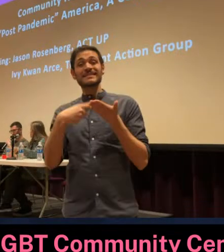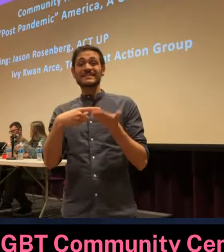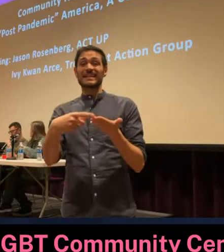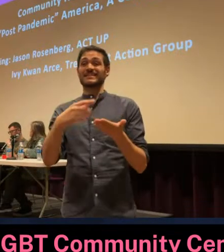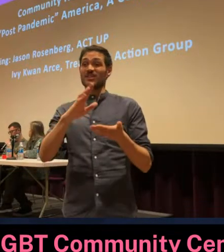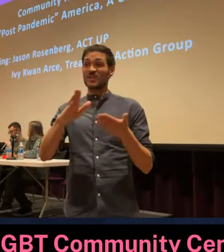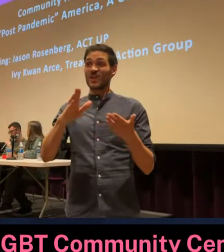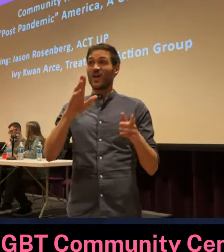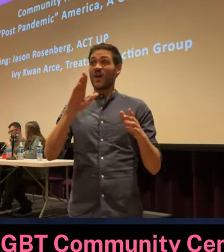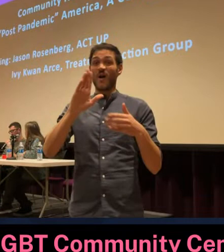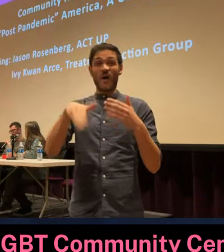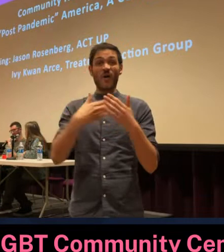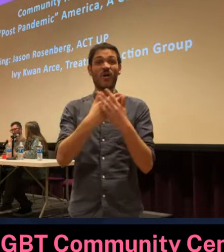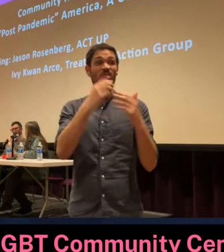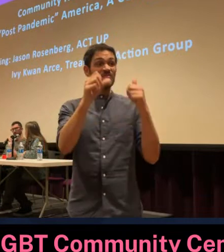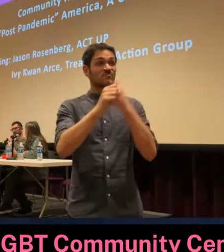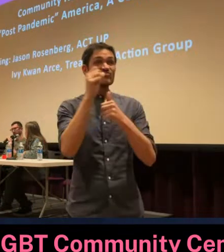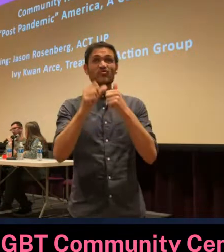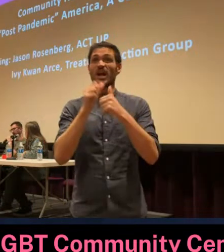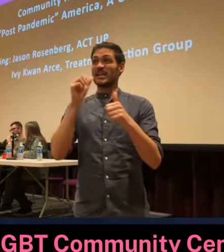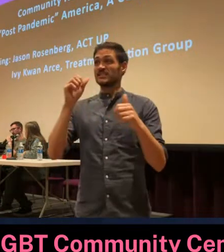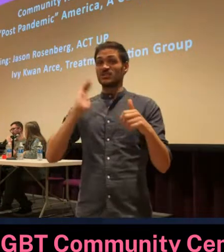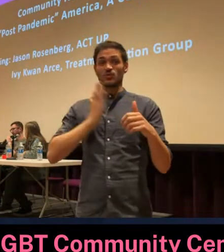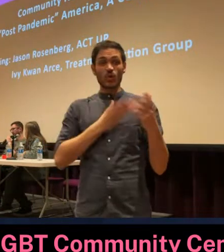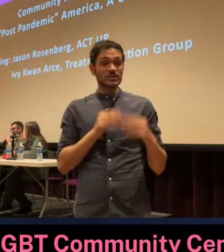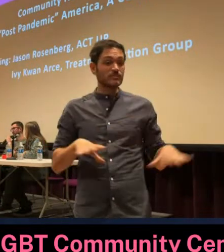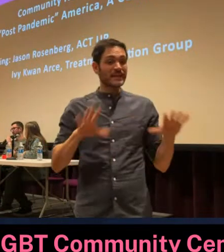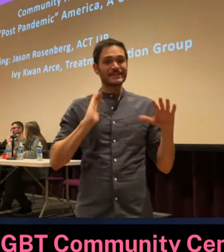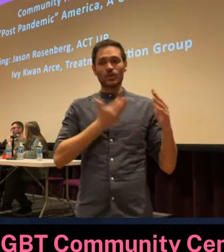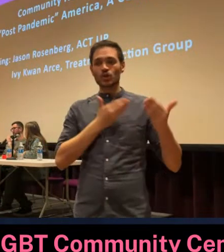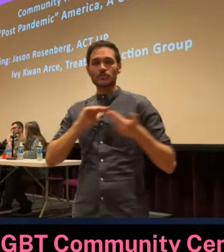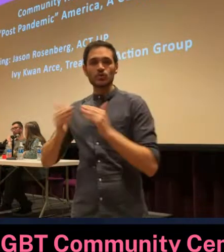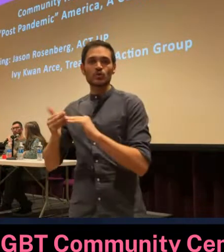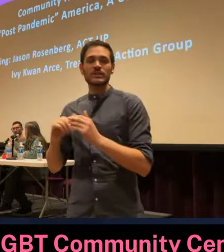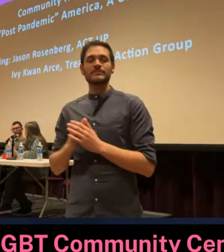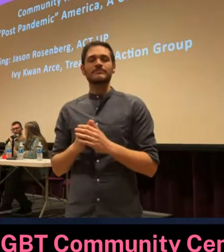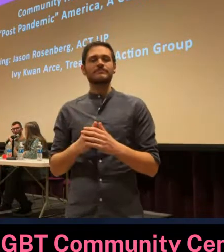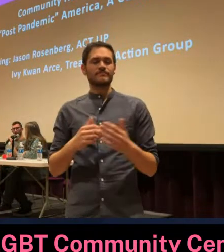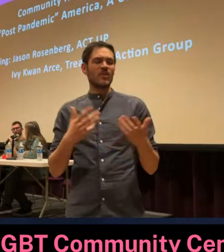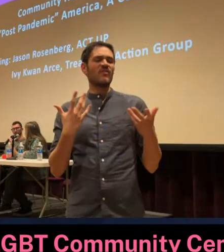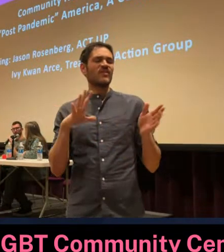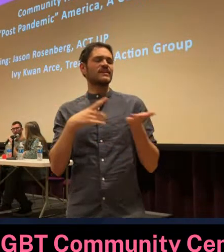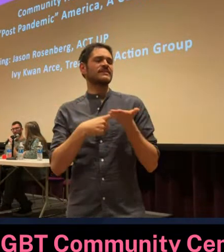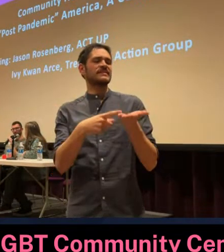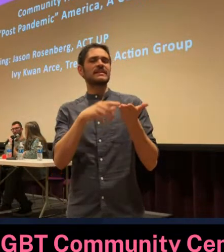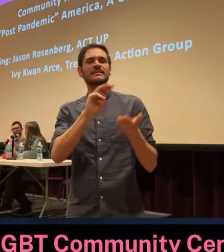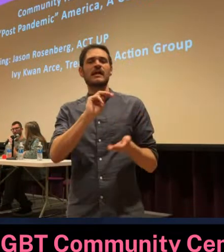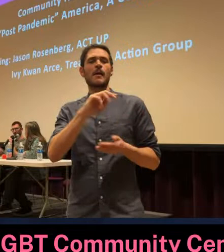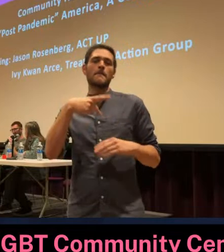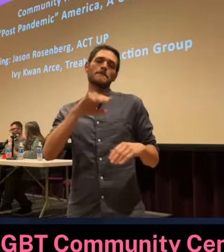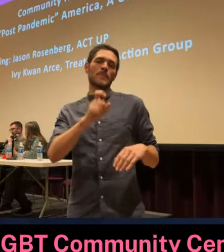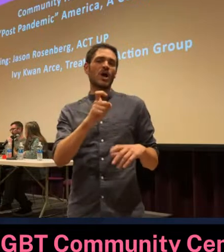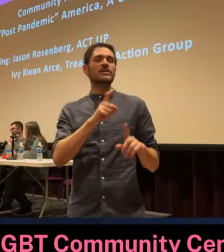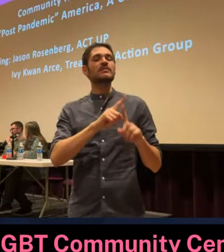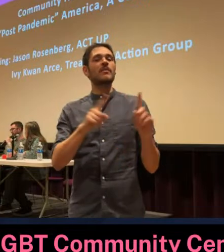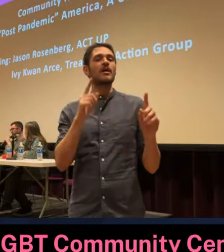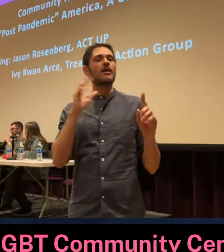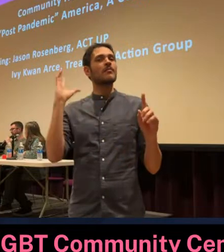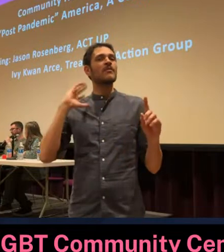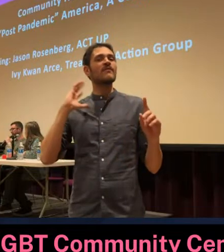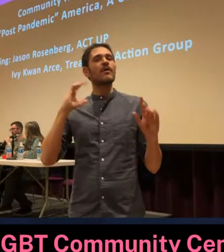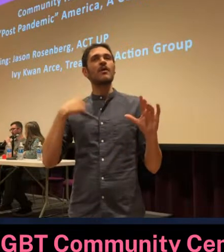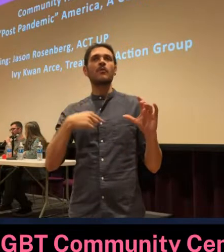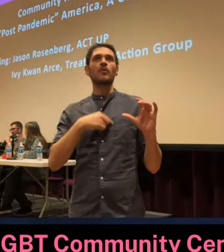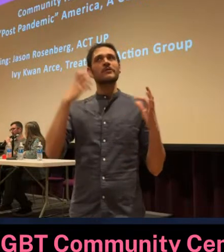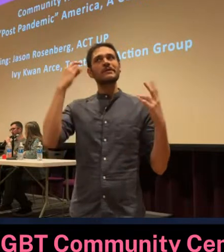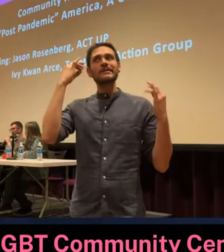our spaces. We talked about MPOX. When we first were thinking about the